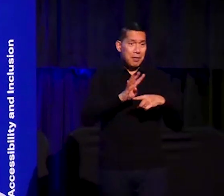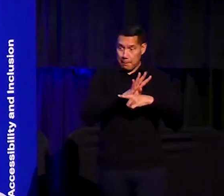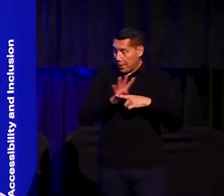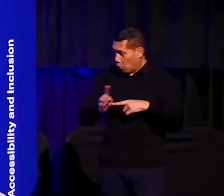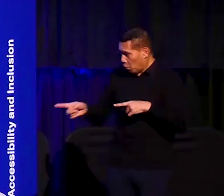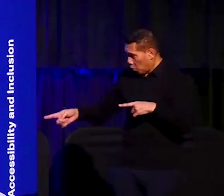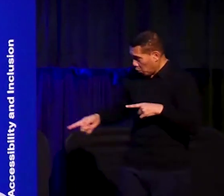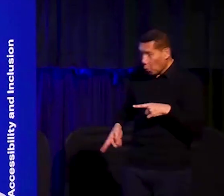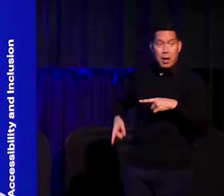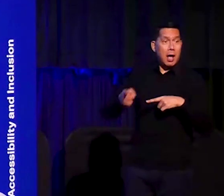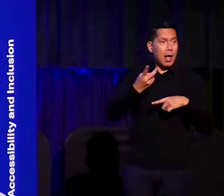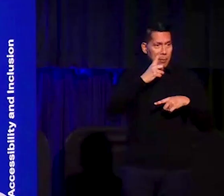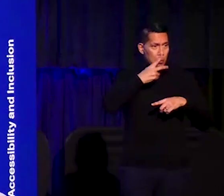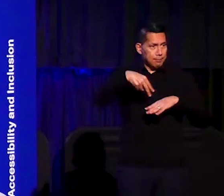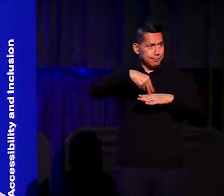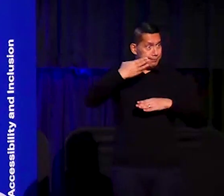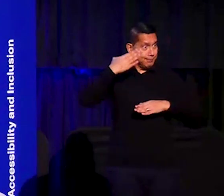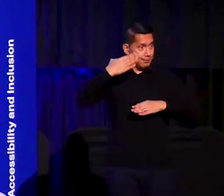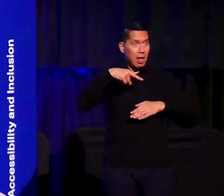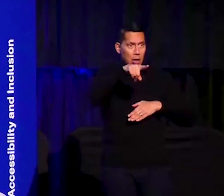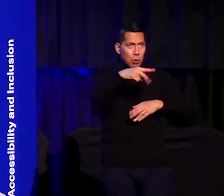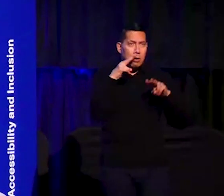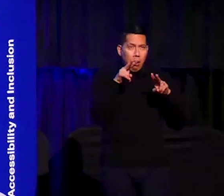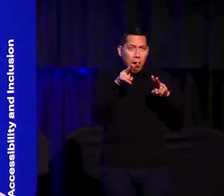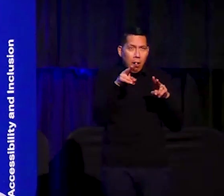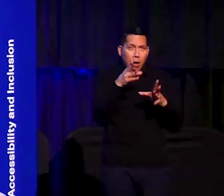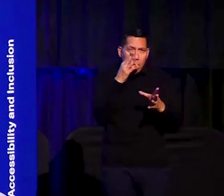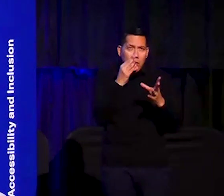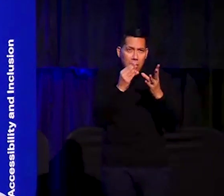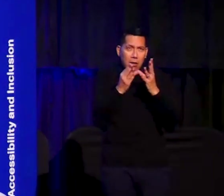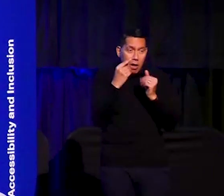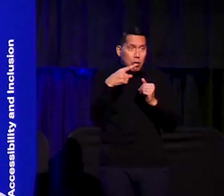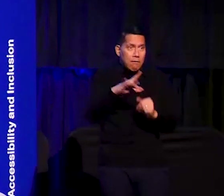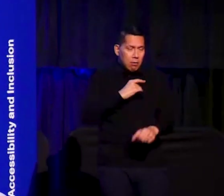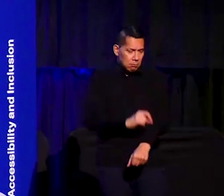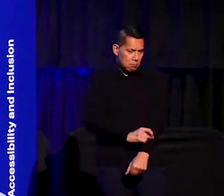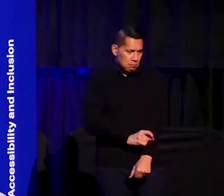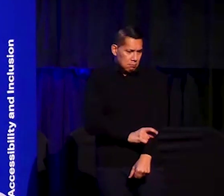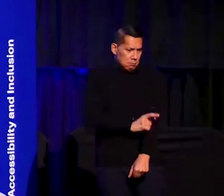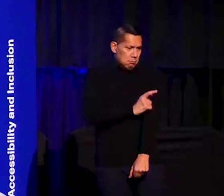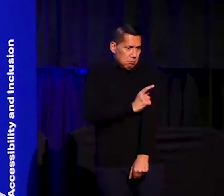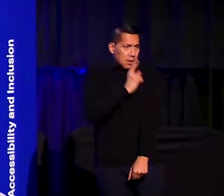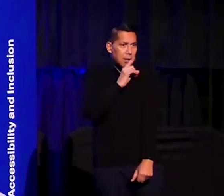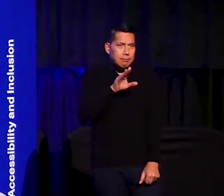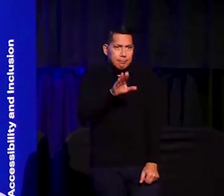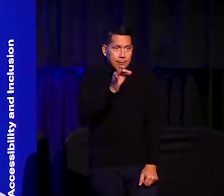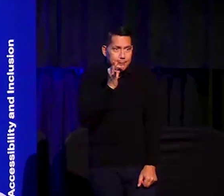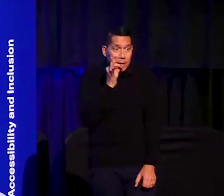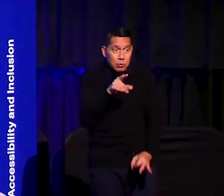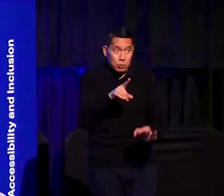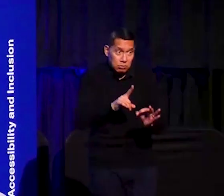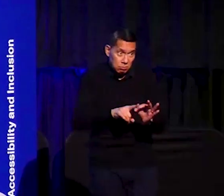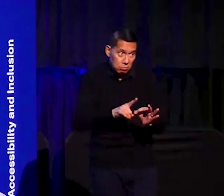all of the people you've met today, that you feel more confident that you can ask questions, that you can include people as part